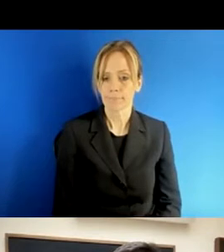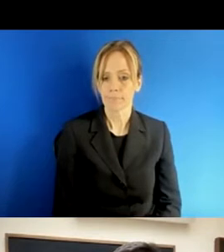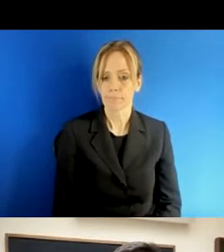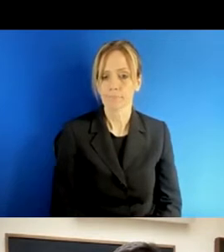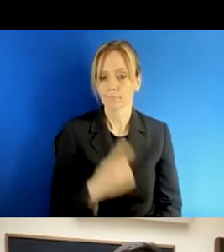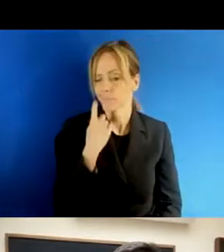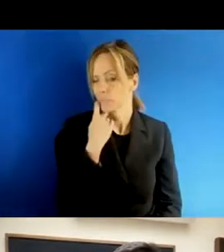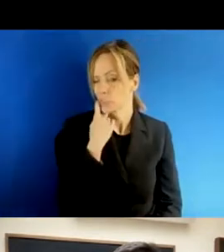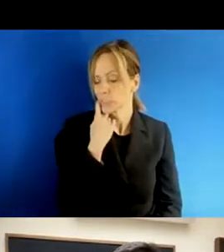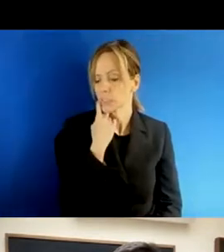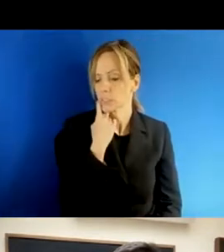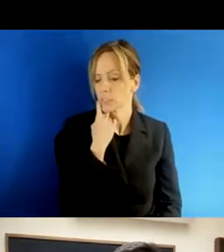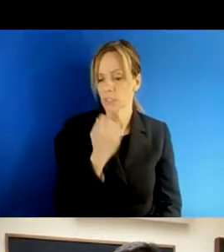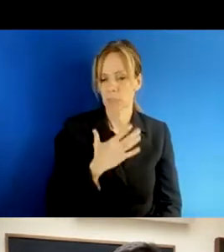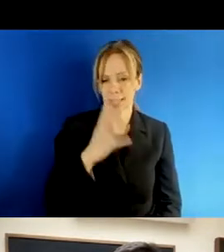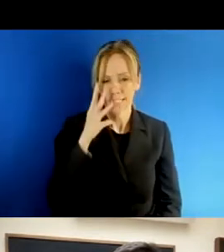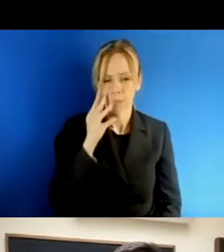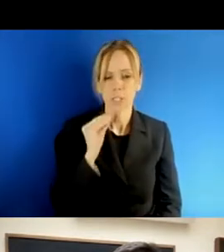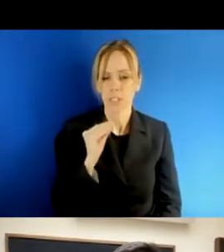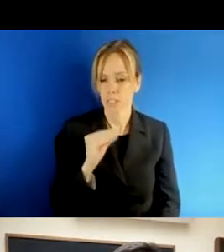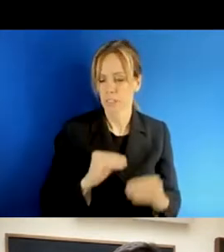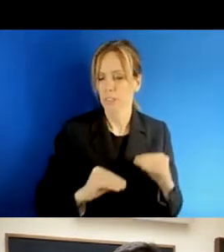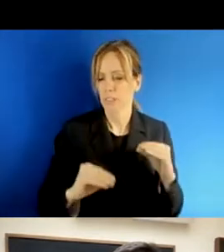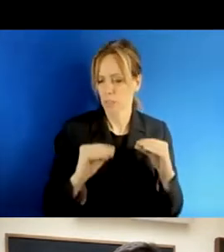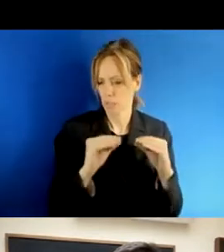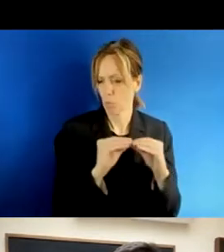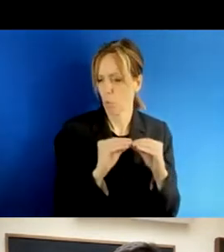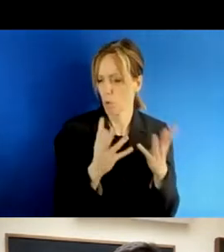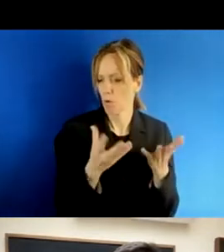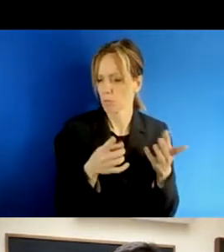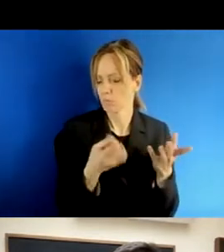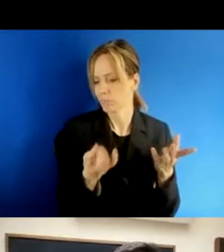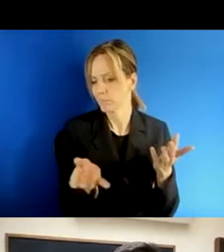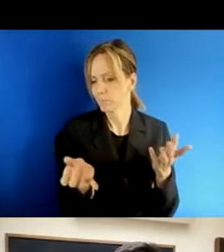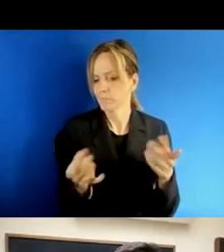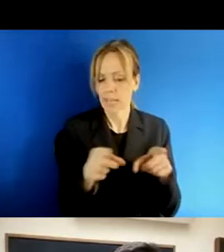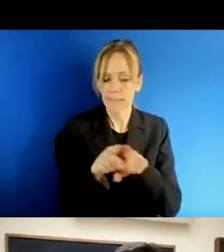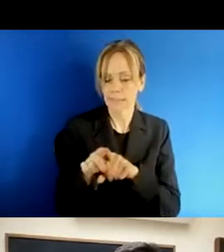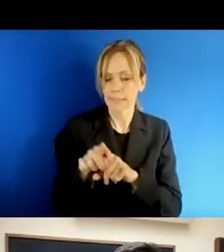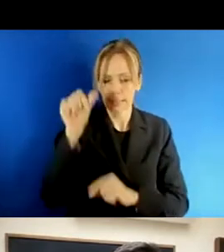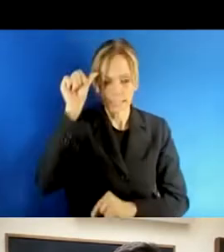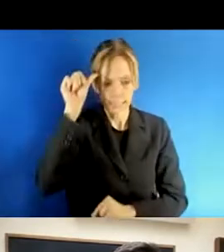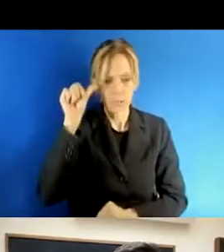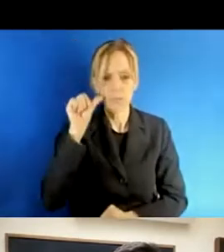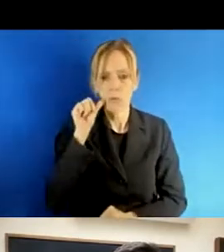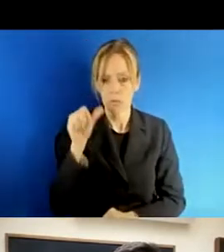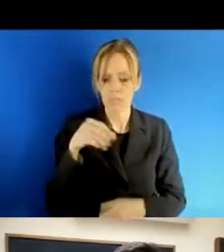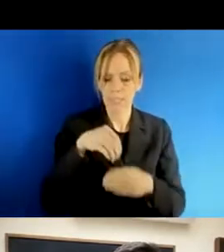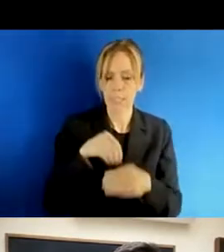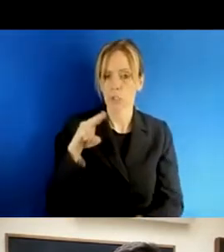recently, experiencing that as an adult in the UC